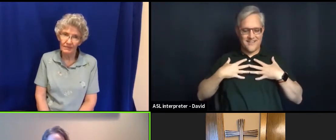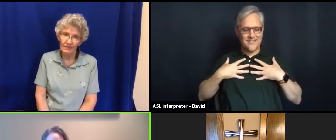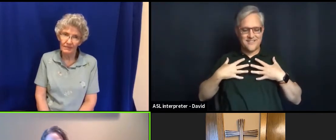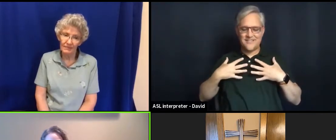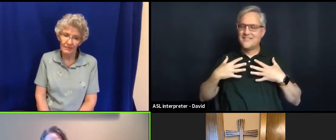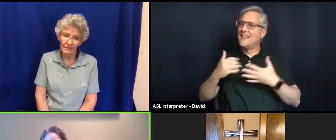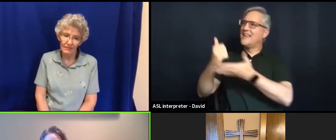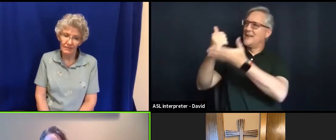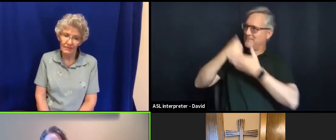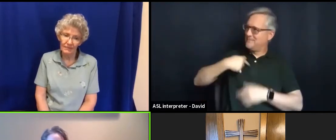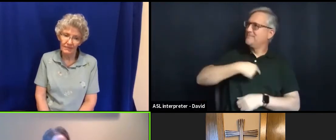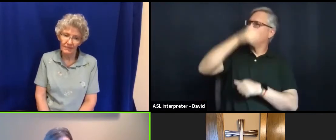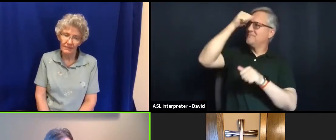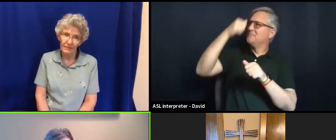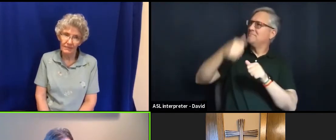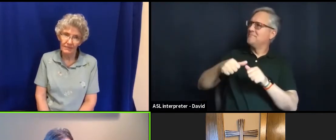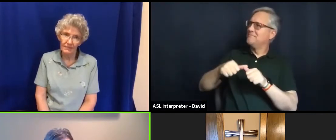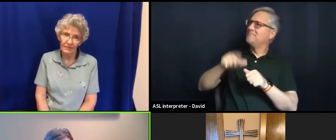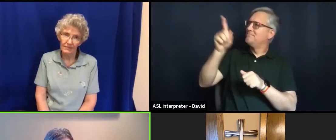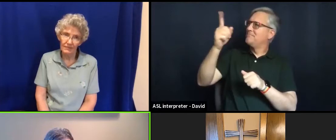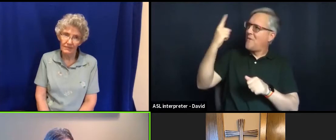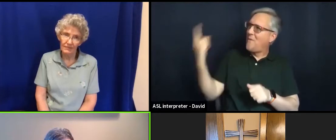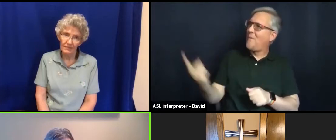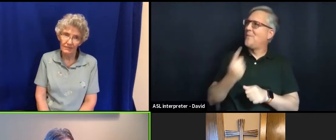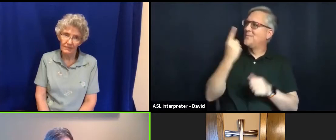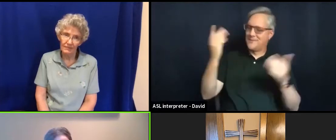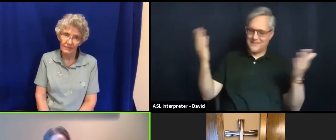Remind us that you are always present,